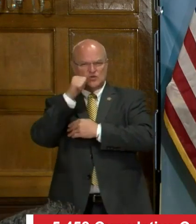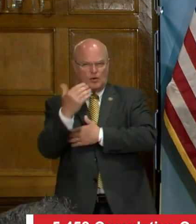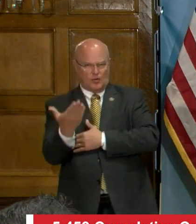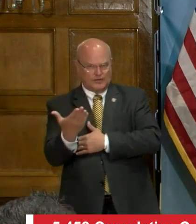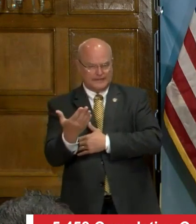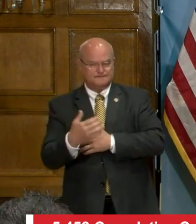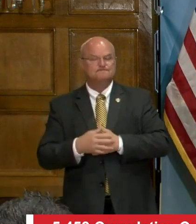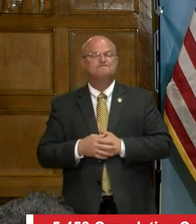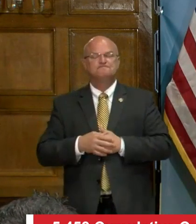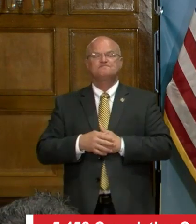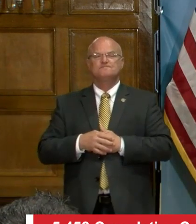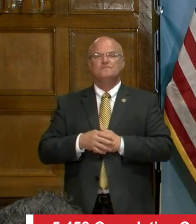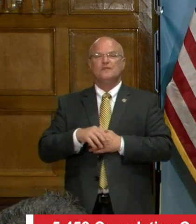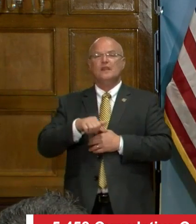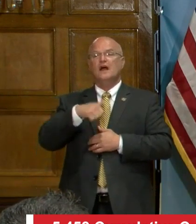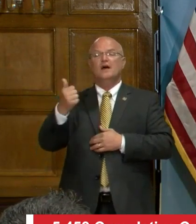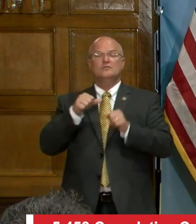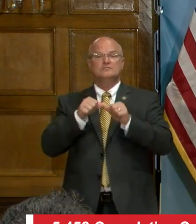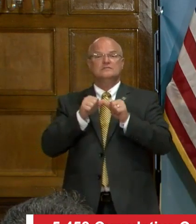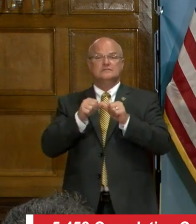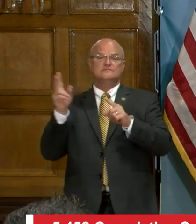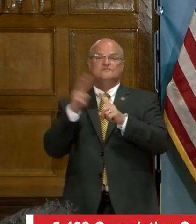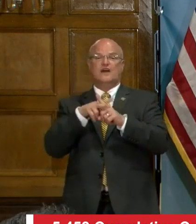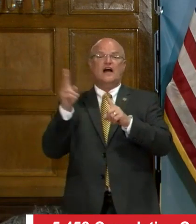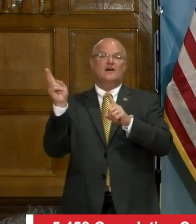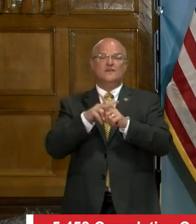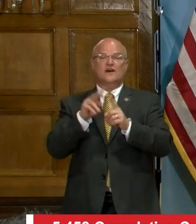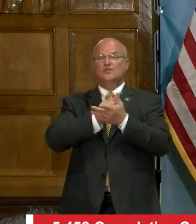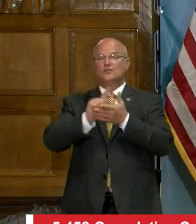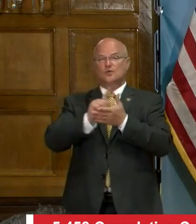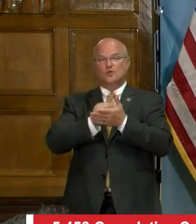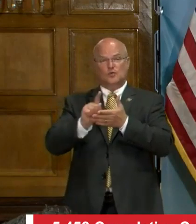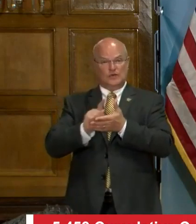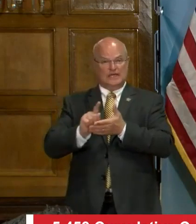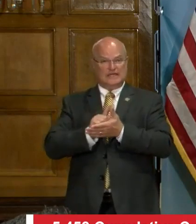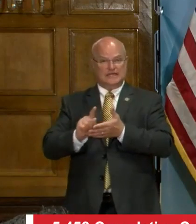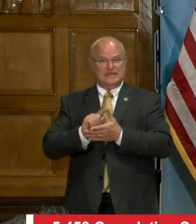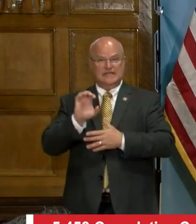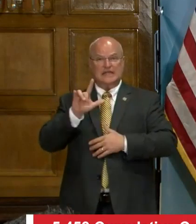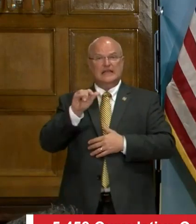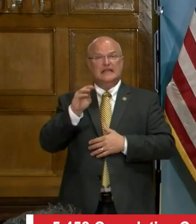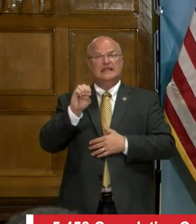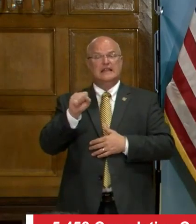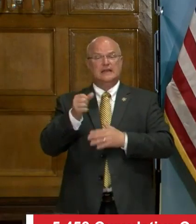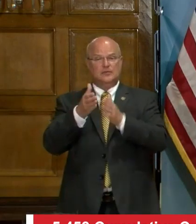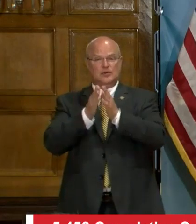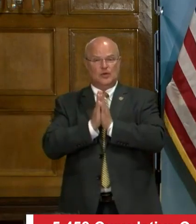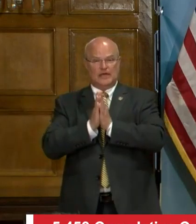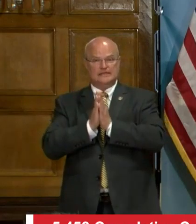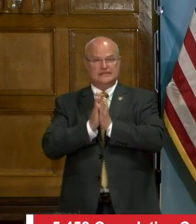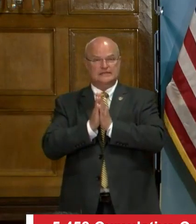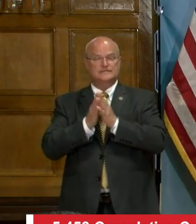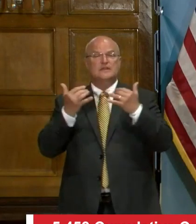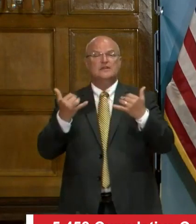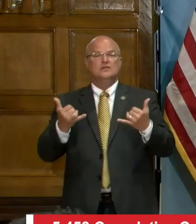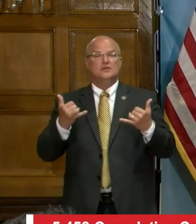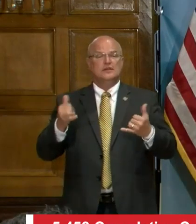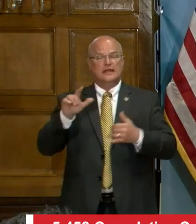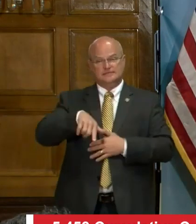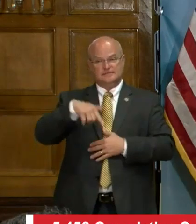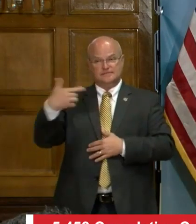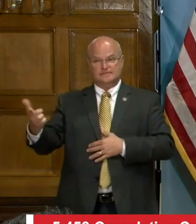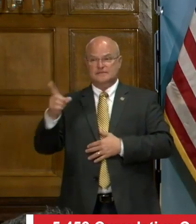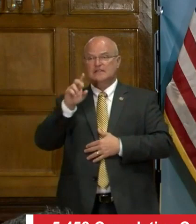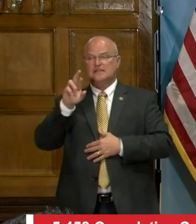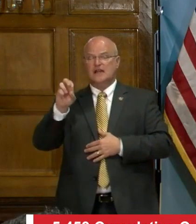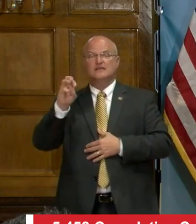morning. And of course, others will continue to file their weekly claim request. With that, Dr.